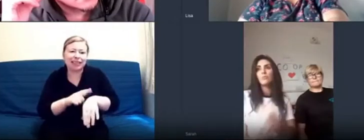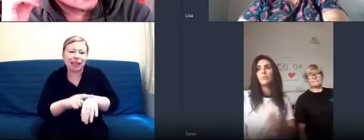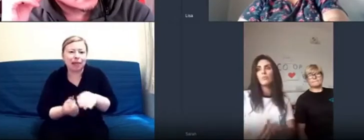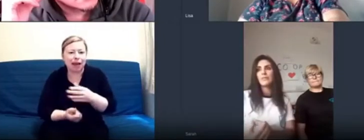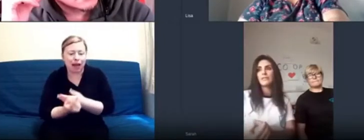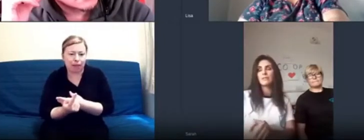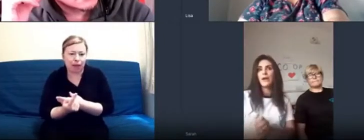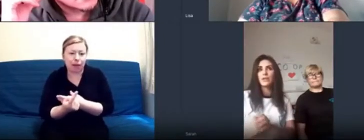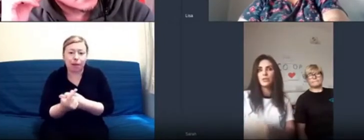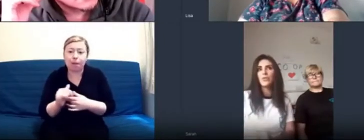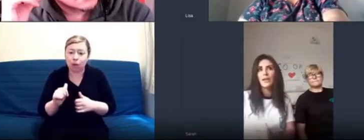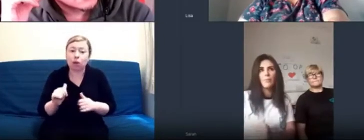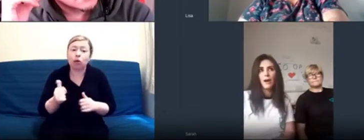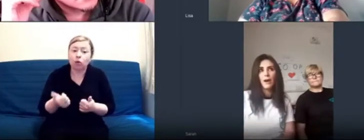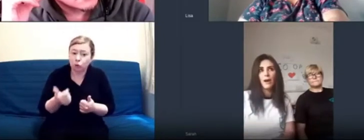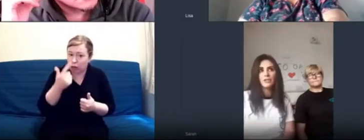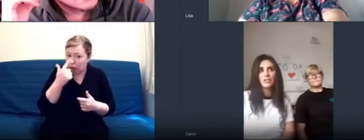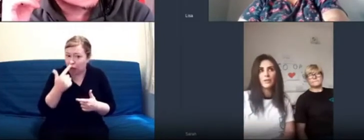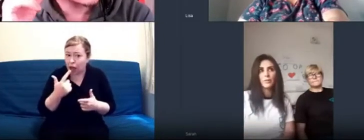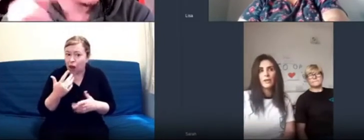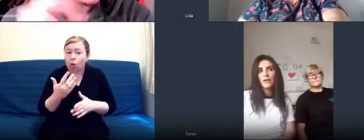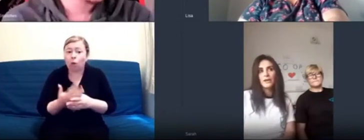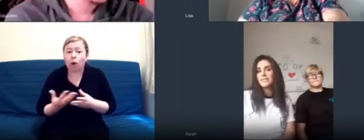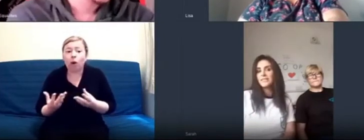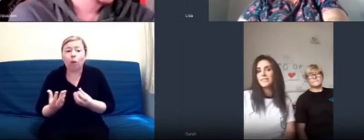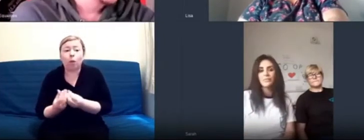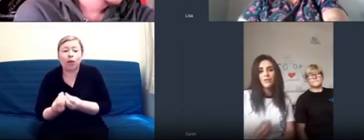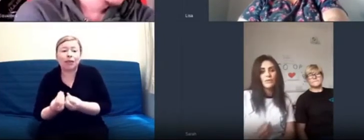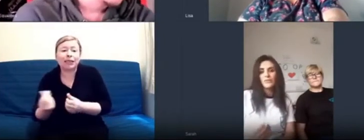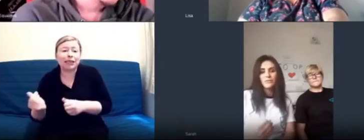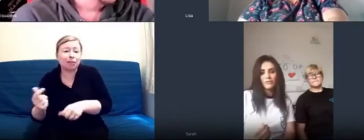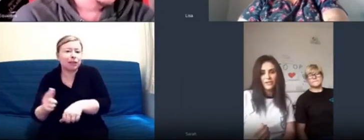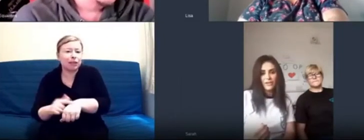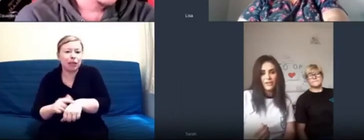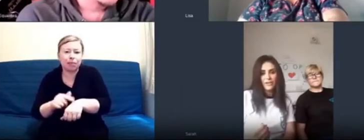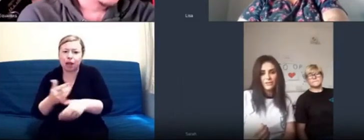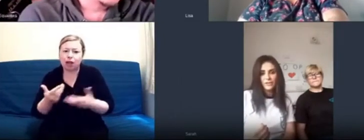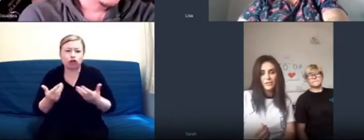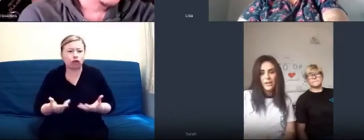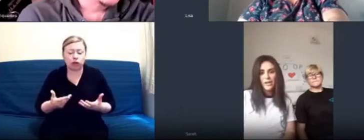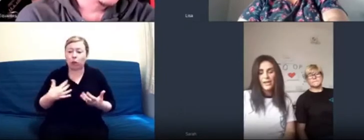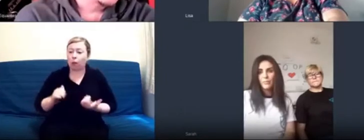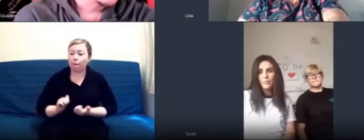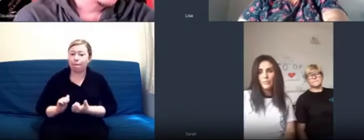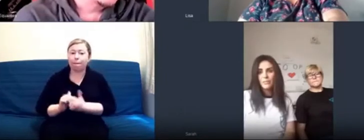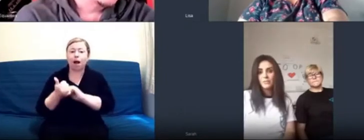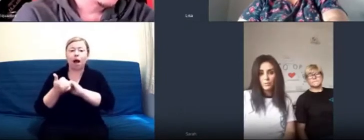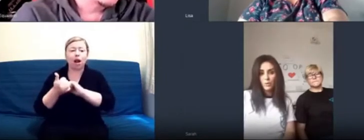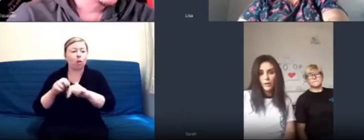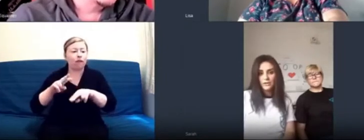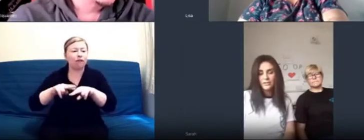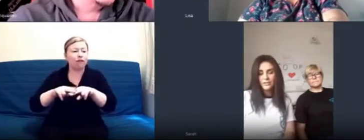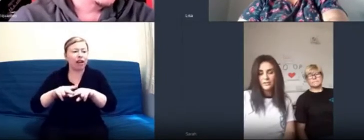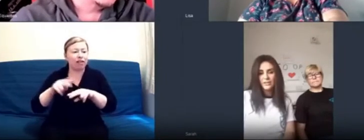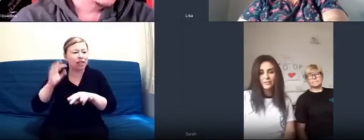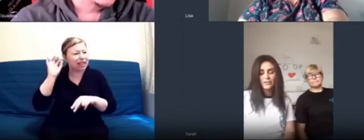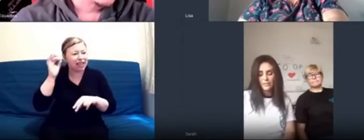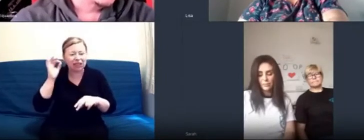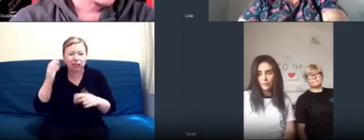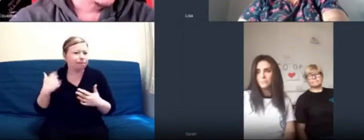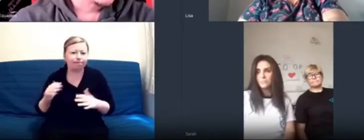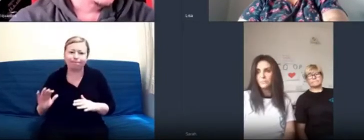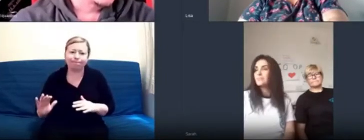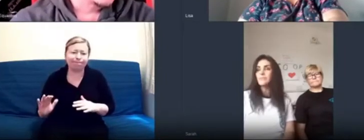they could complement us, but I don't think a partnership is something that we would need from Fife Council. But some support, like,